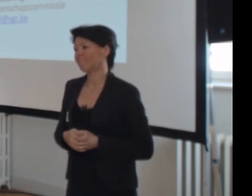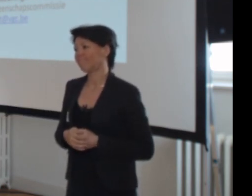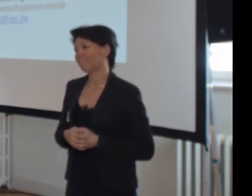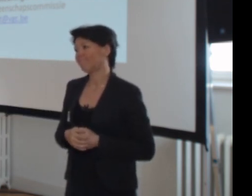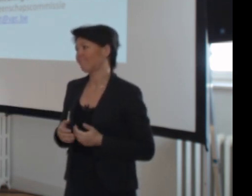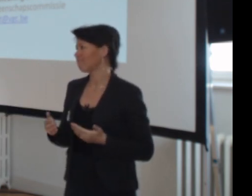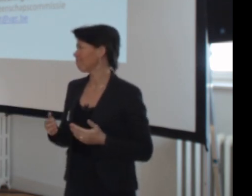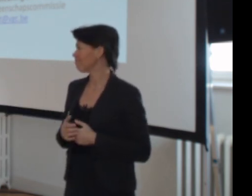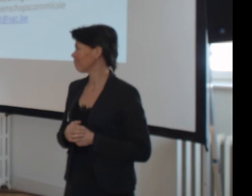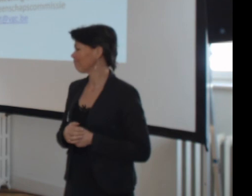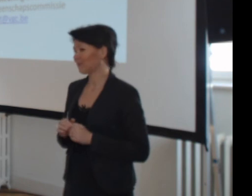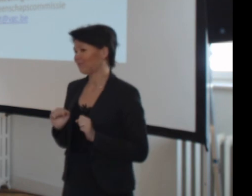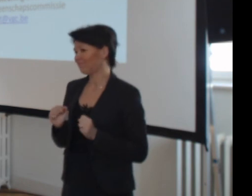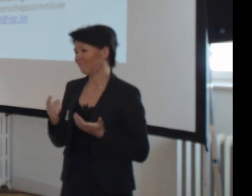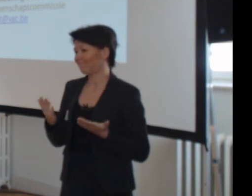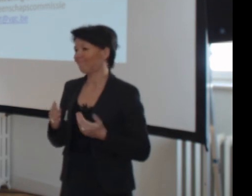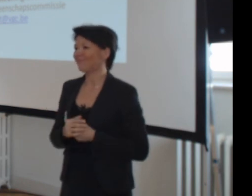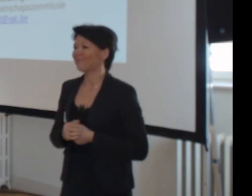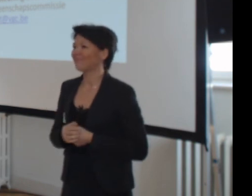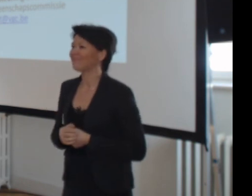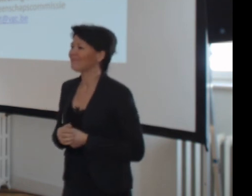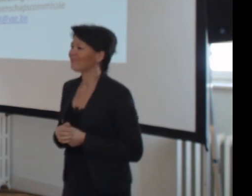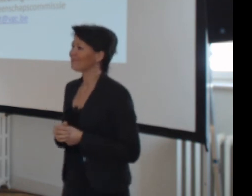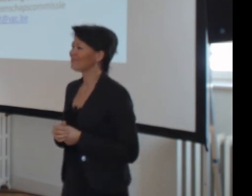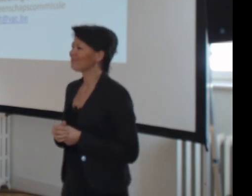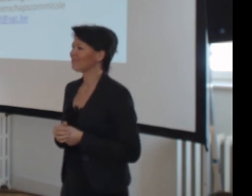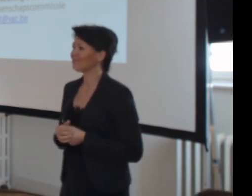can't say much more about this. Thank you.